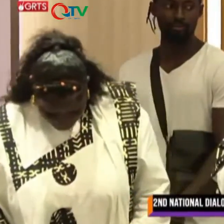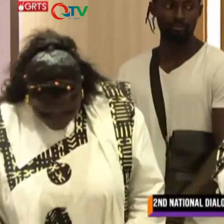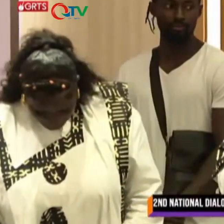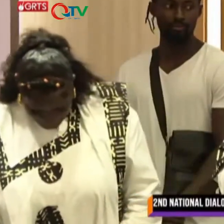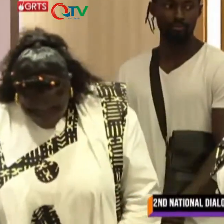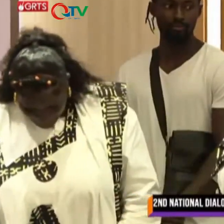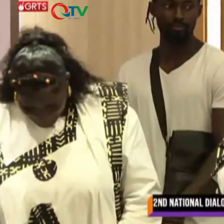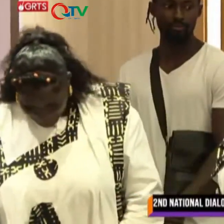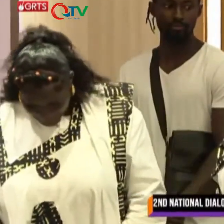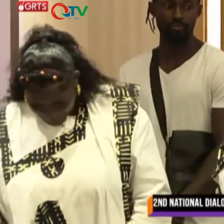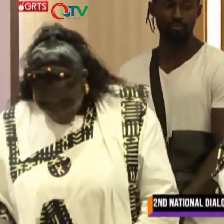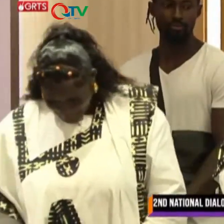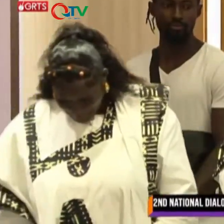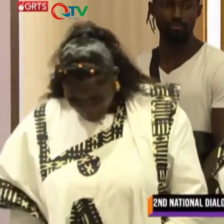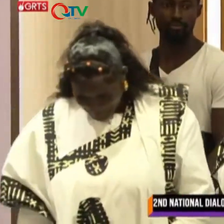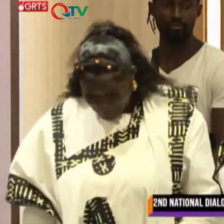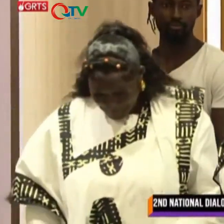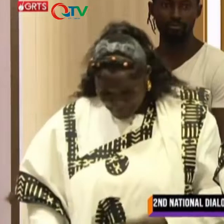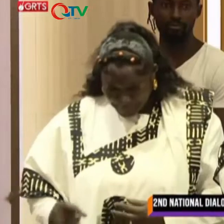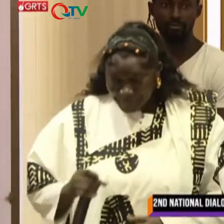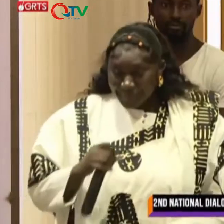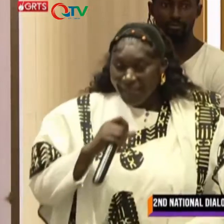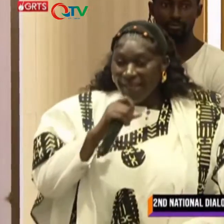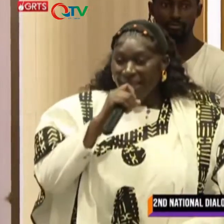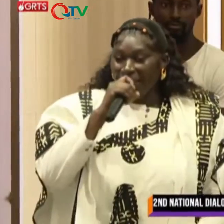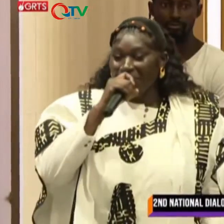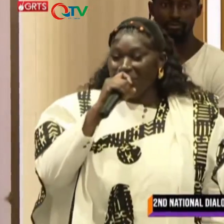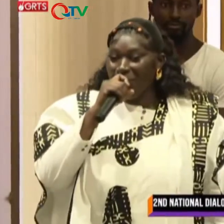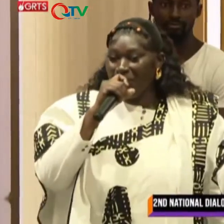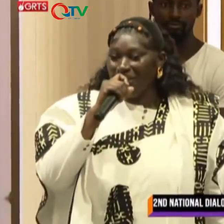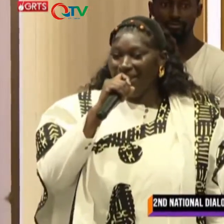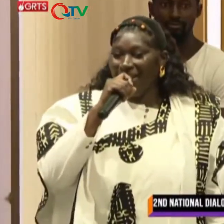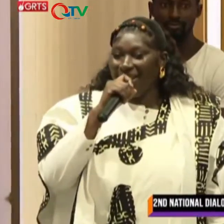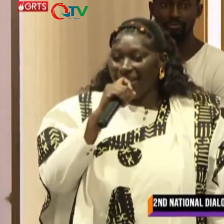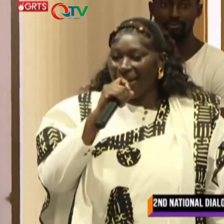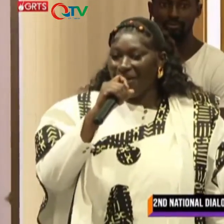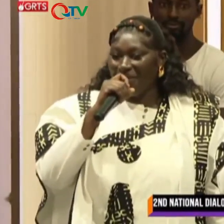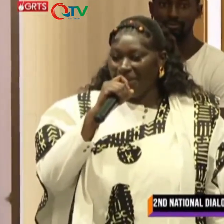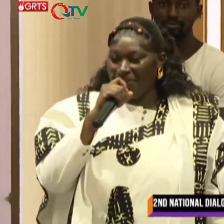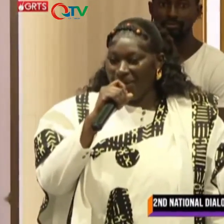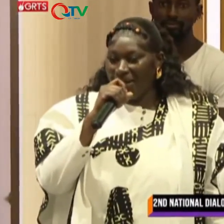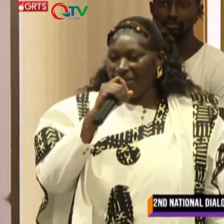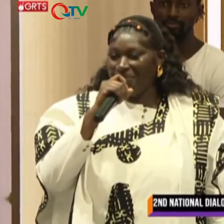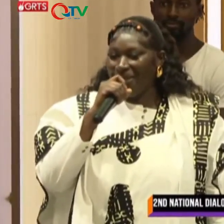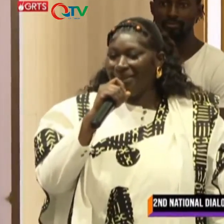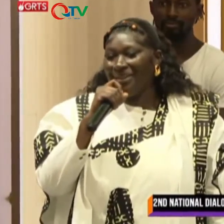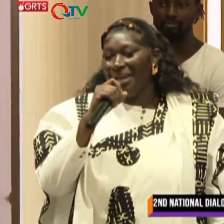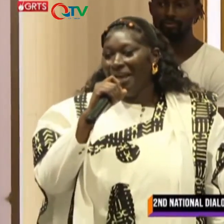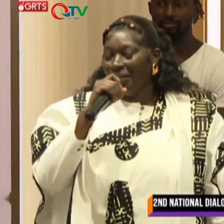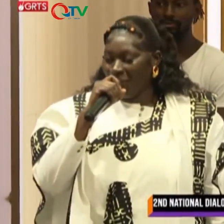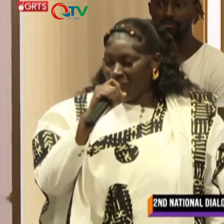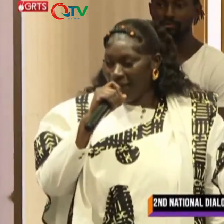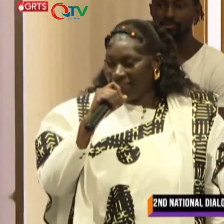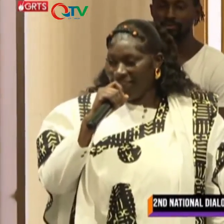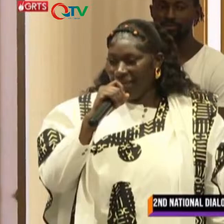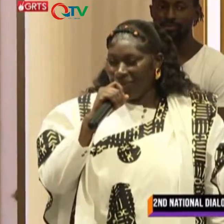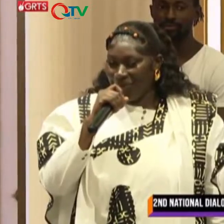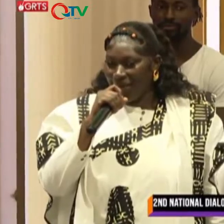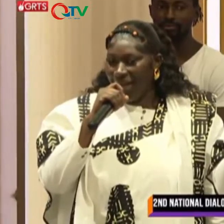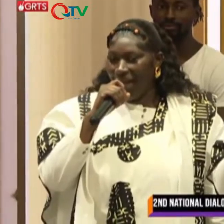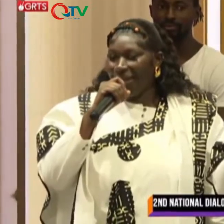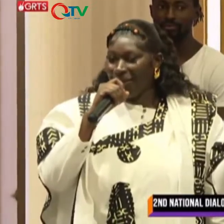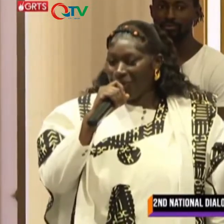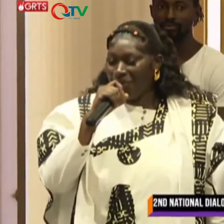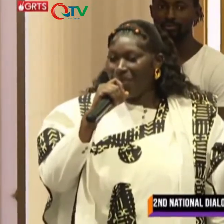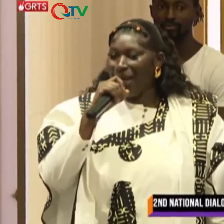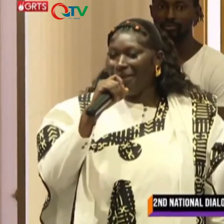ina walin woto wala nan kale ko alinga kamben yango binana barni man kamben yirwati nanu